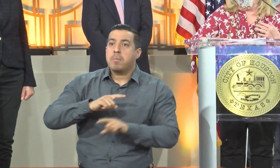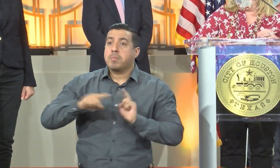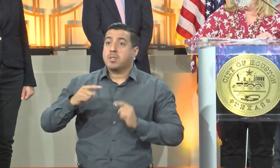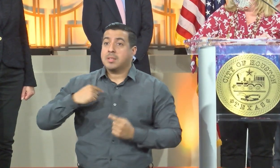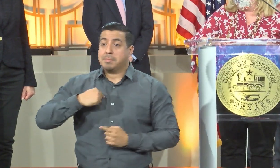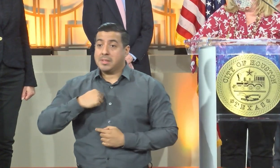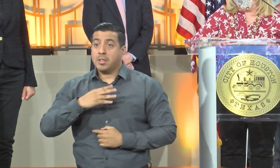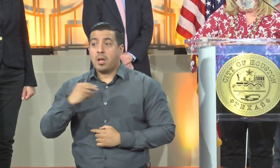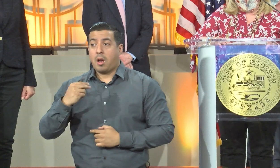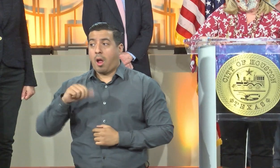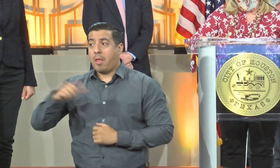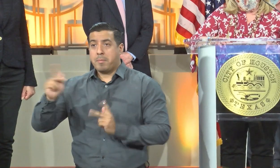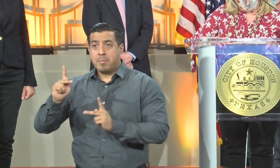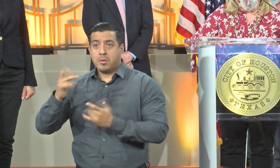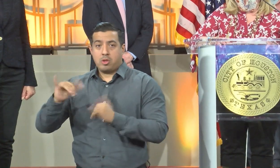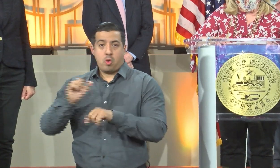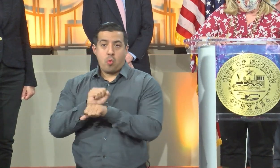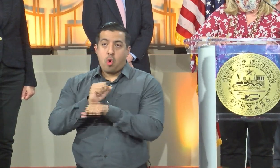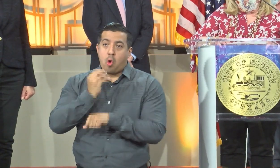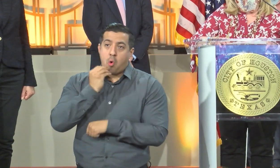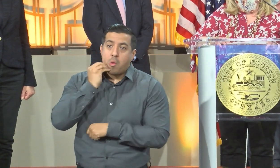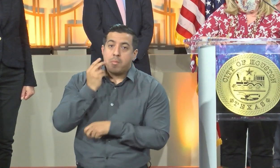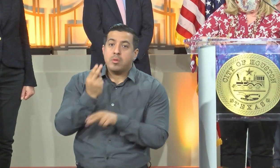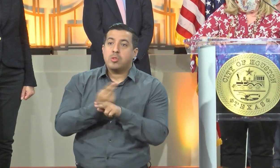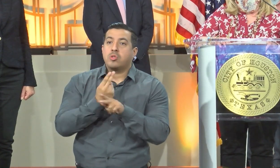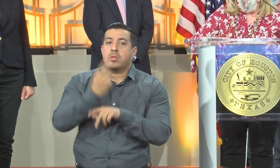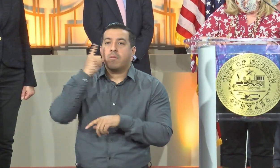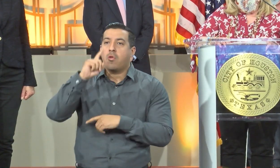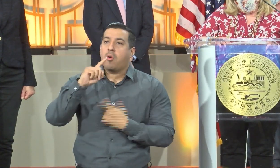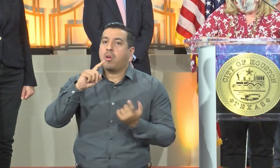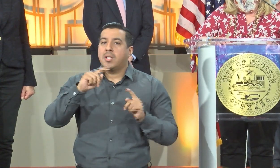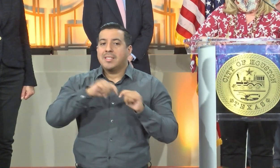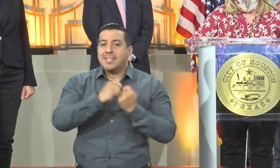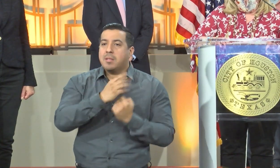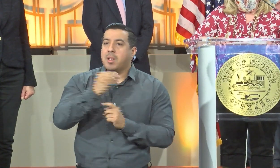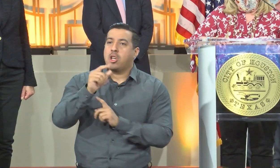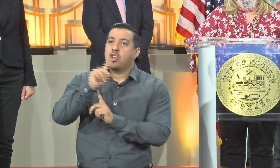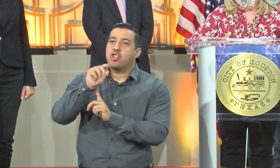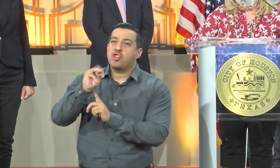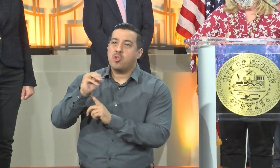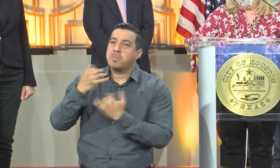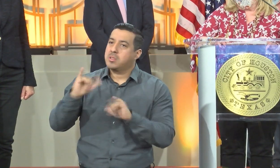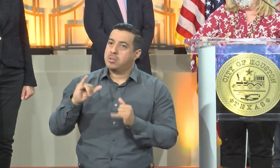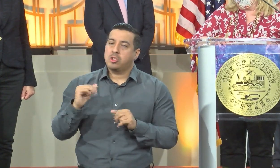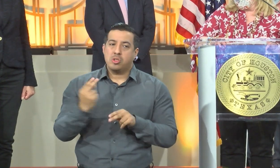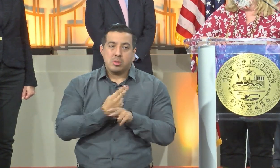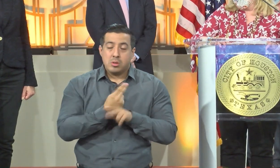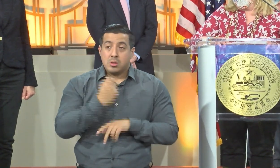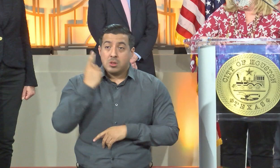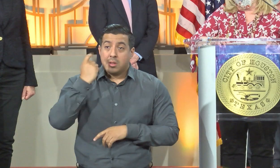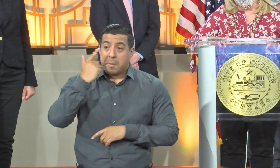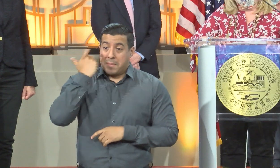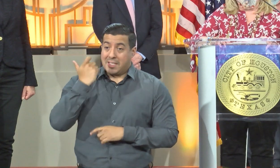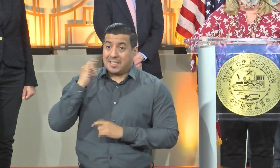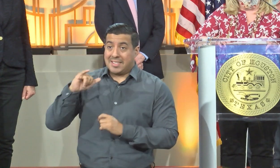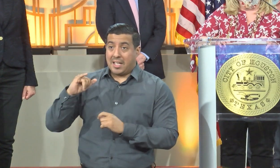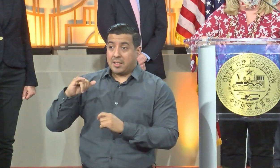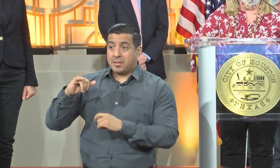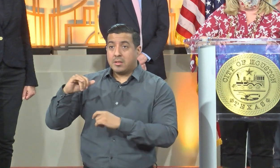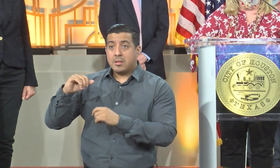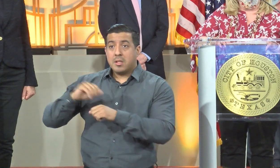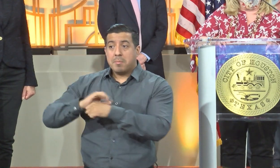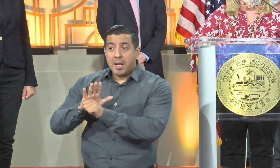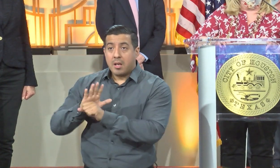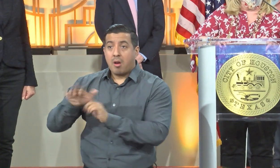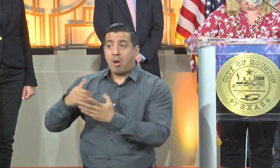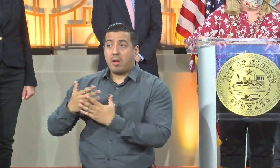me, are still working from home using platforms like Teams and Zoom. But because of the pandemic and the safety, many